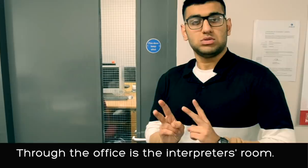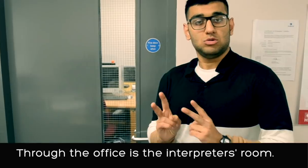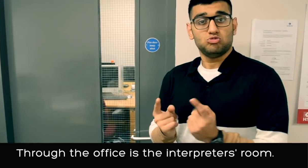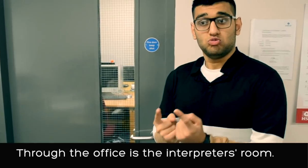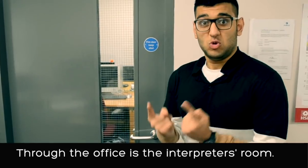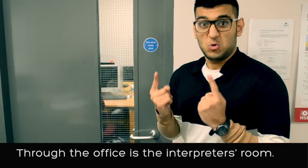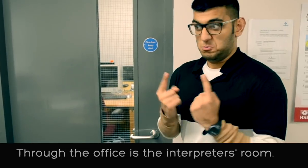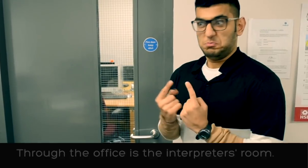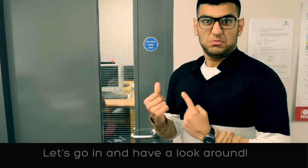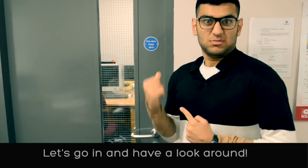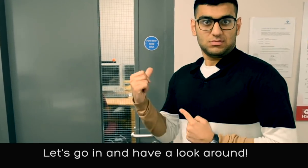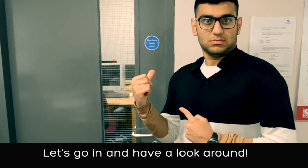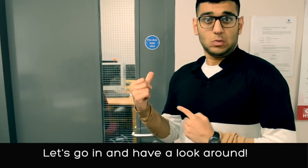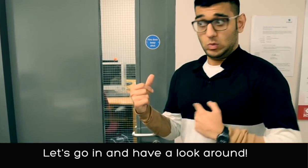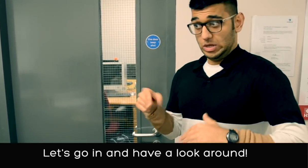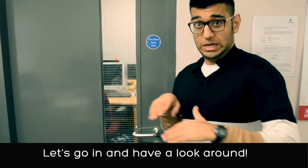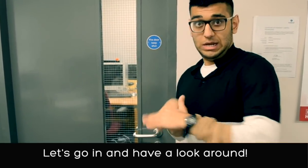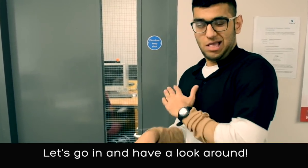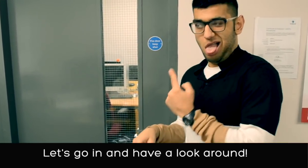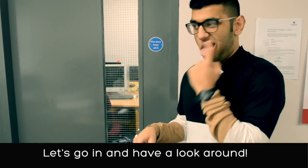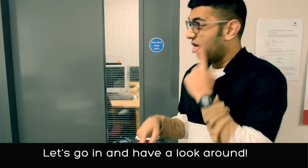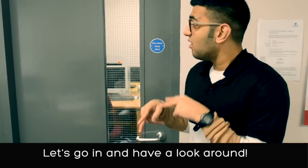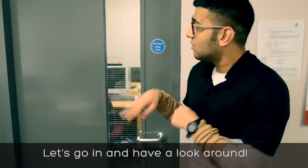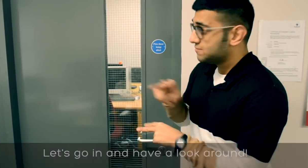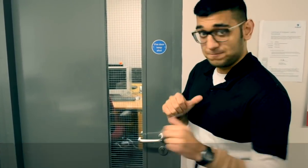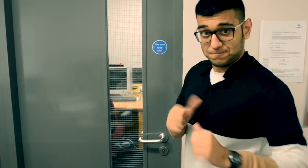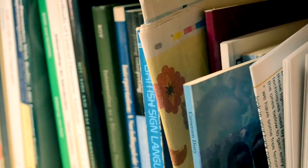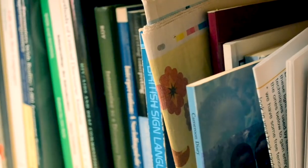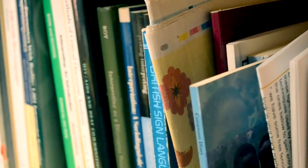Through the office is the interpreter's room. Let's go in and have a look around.